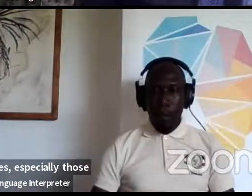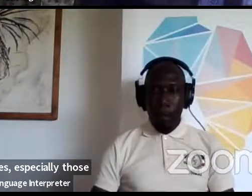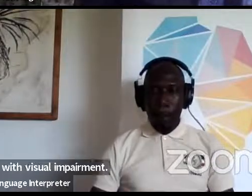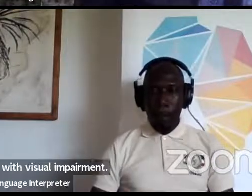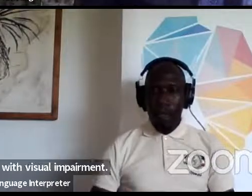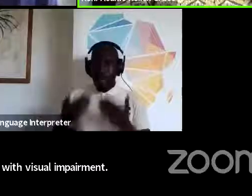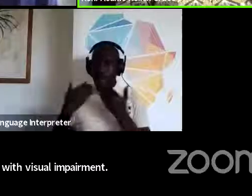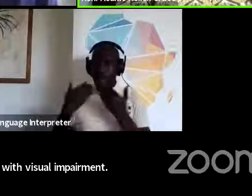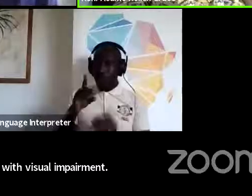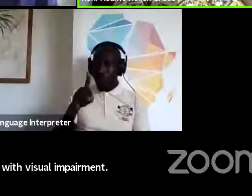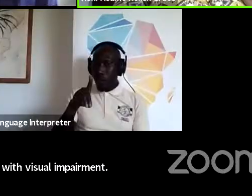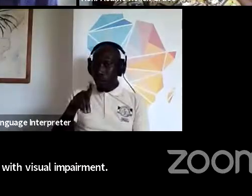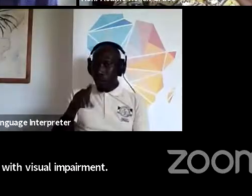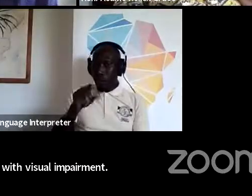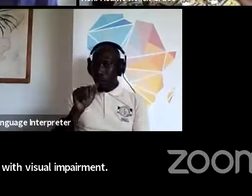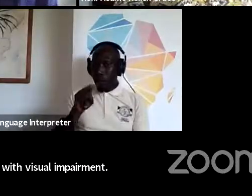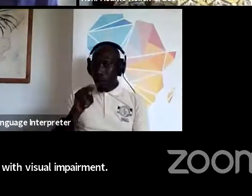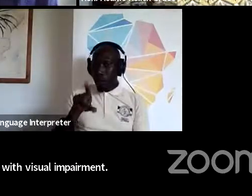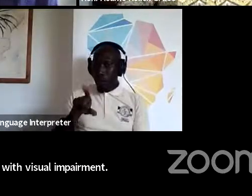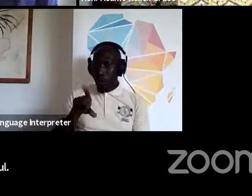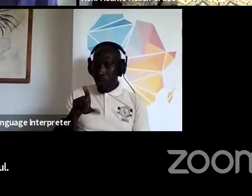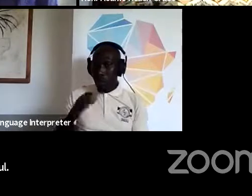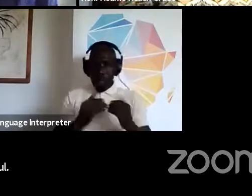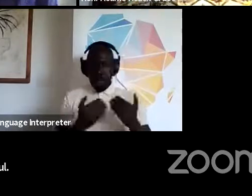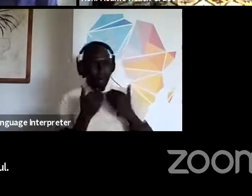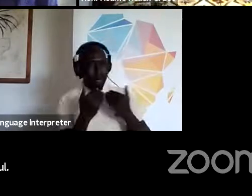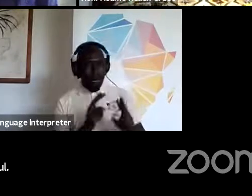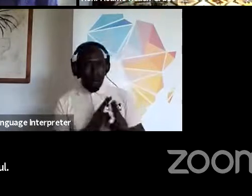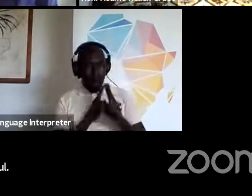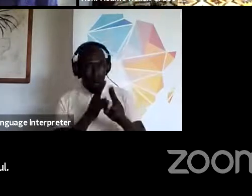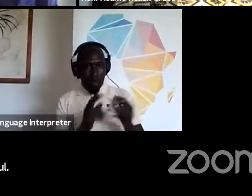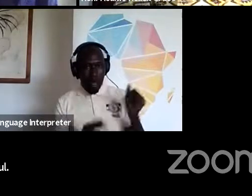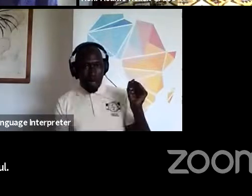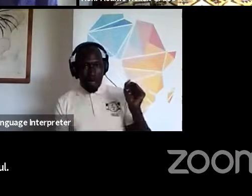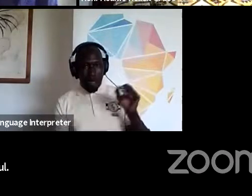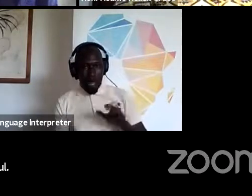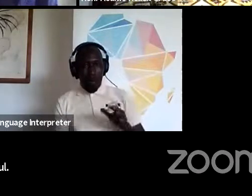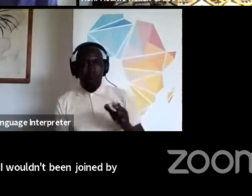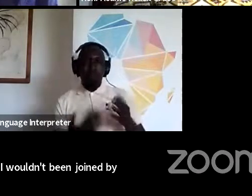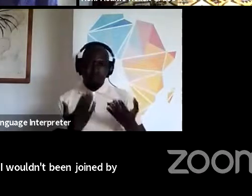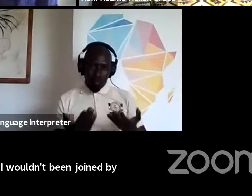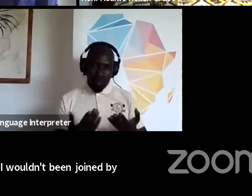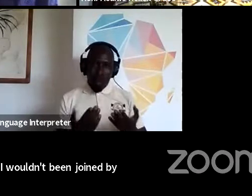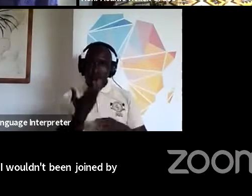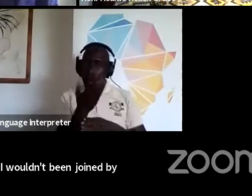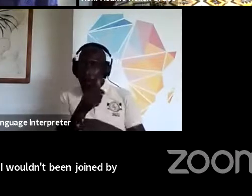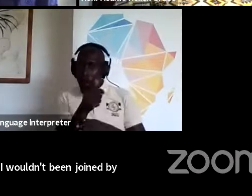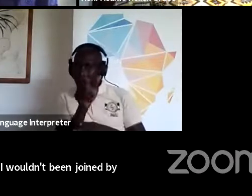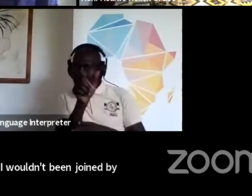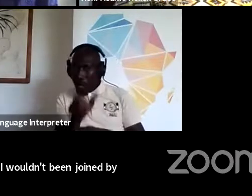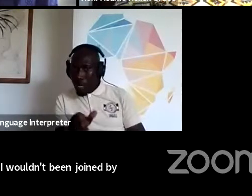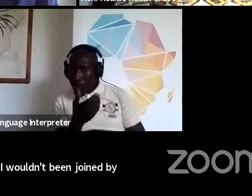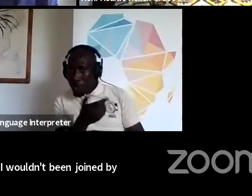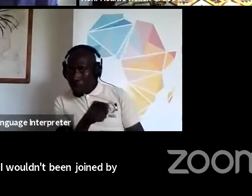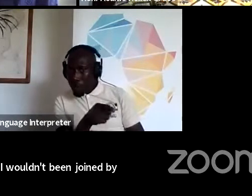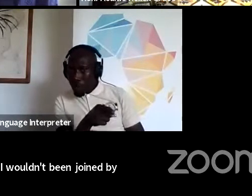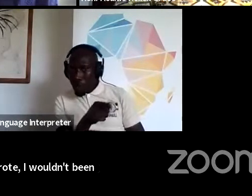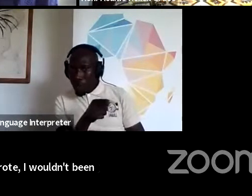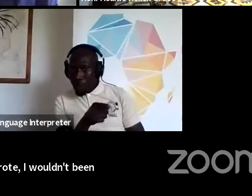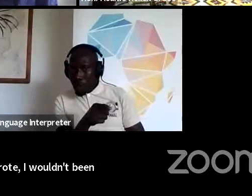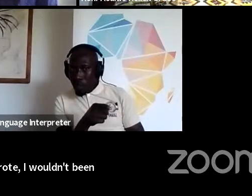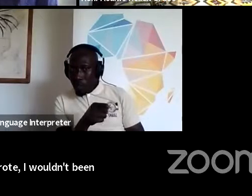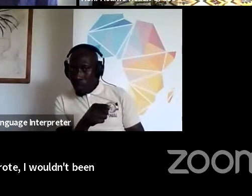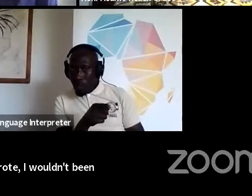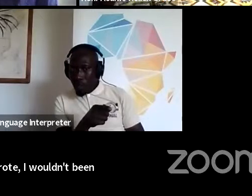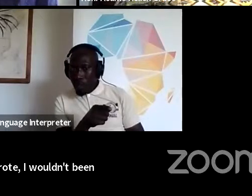Thank you, Paul. Thank you very much, Honorable. We've been joined by Haute. Haute, you're welcome.